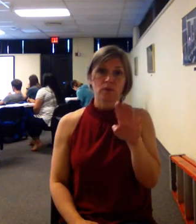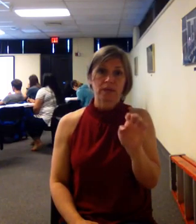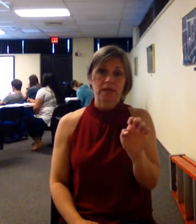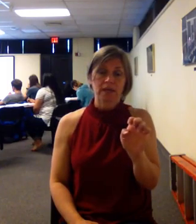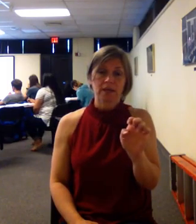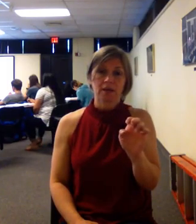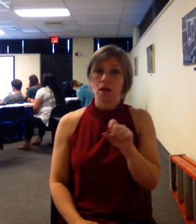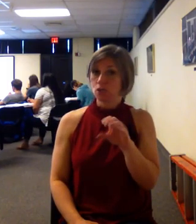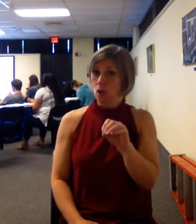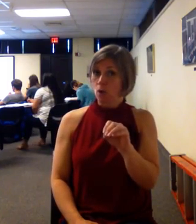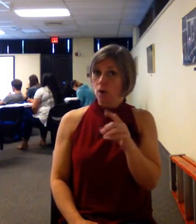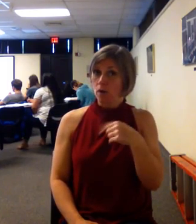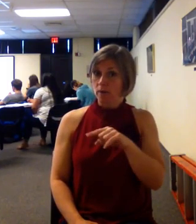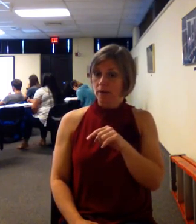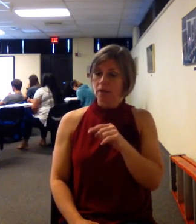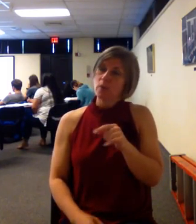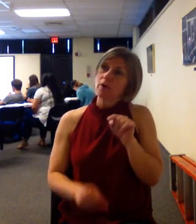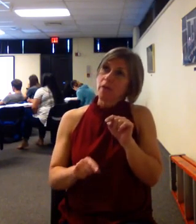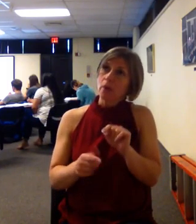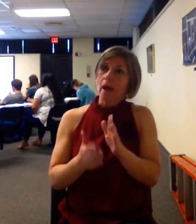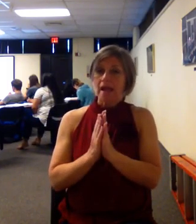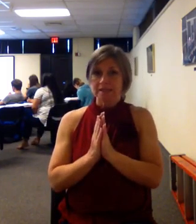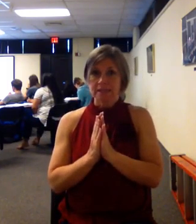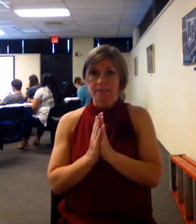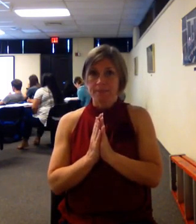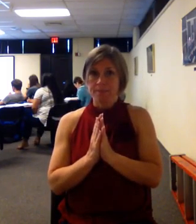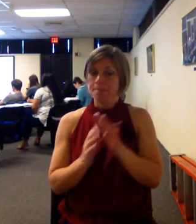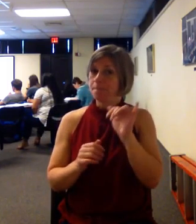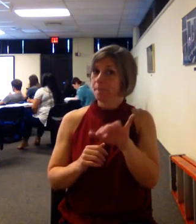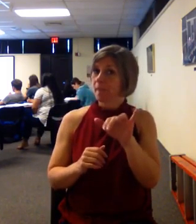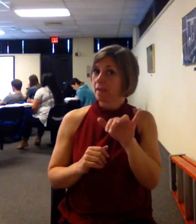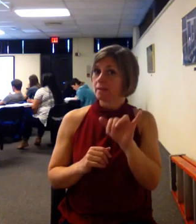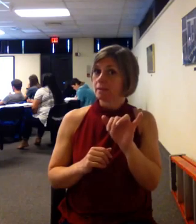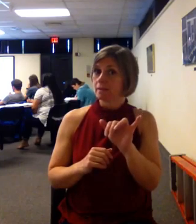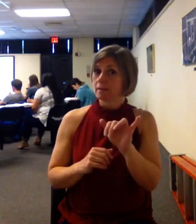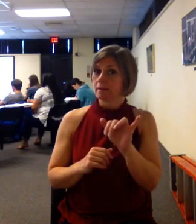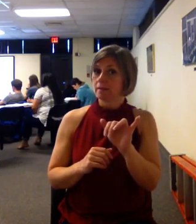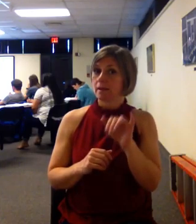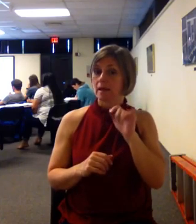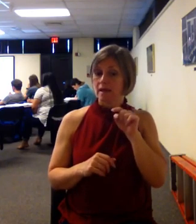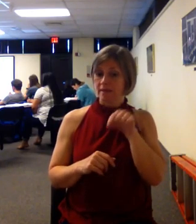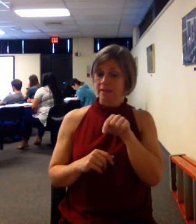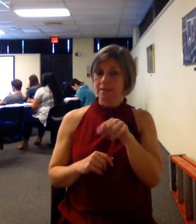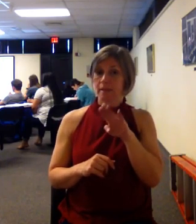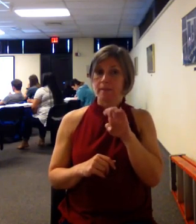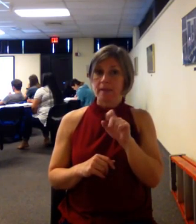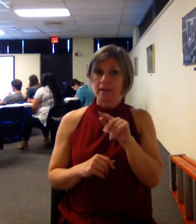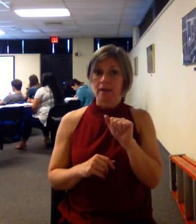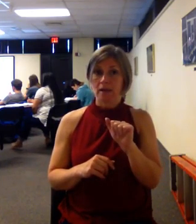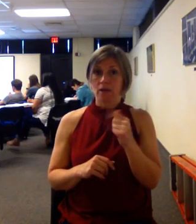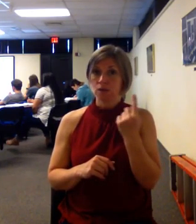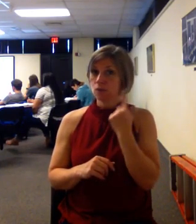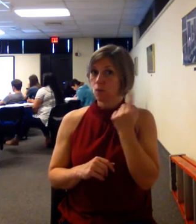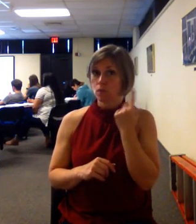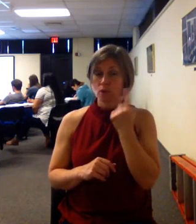So what you're saying, or what they're asking, is that this beta is only going to impact the